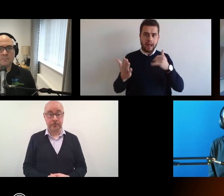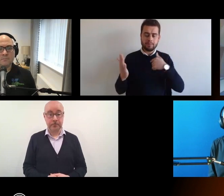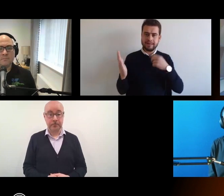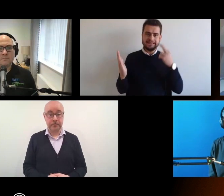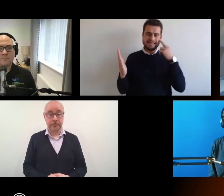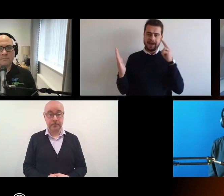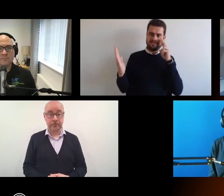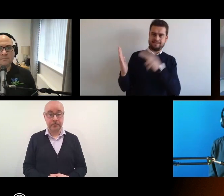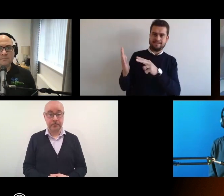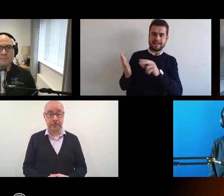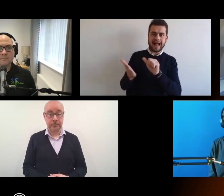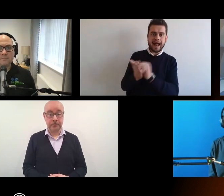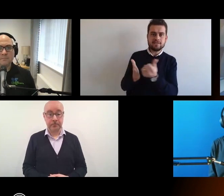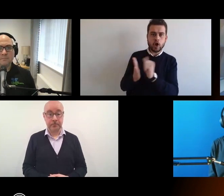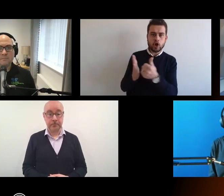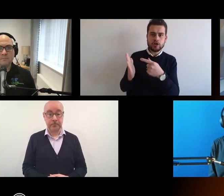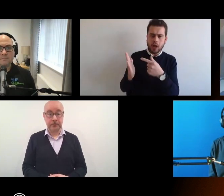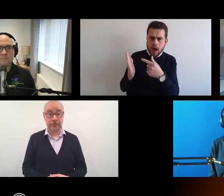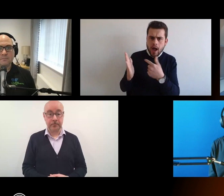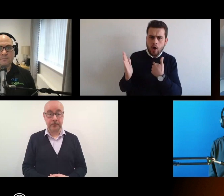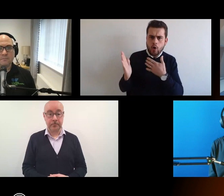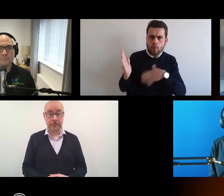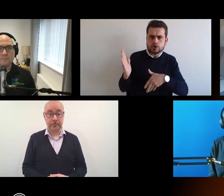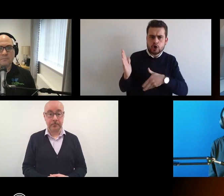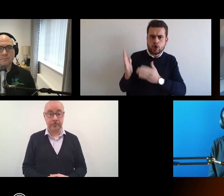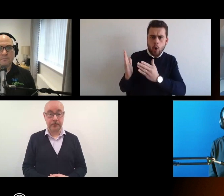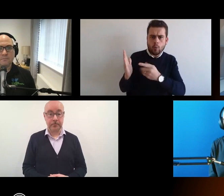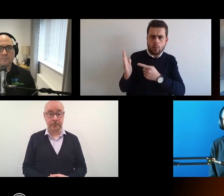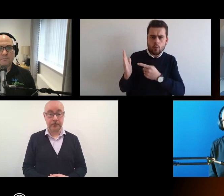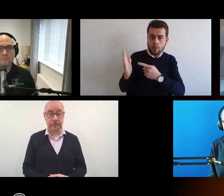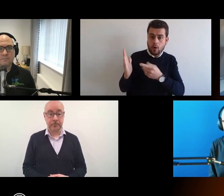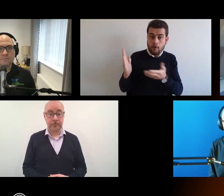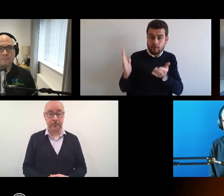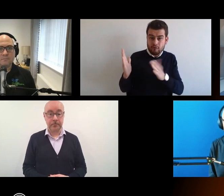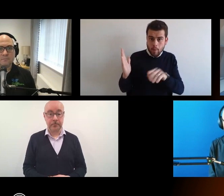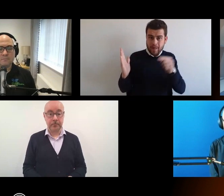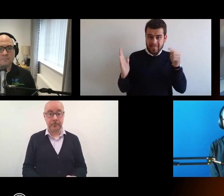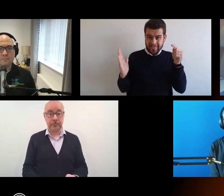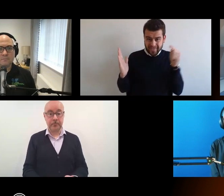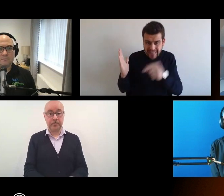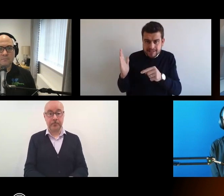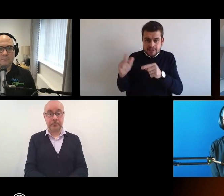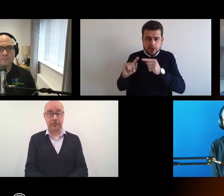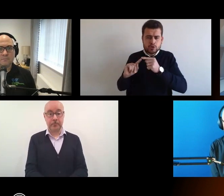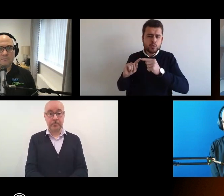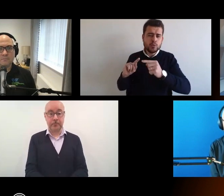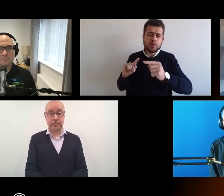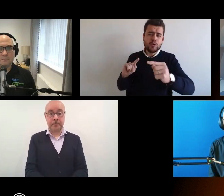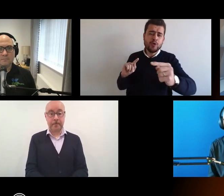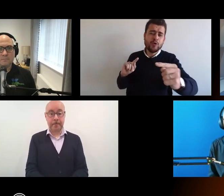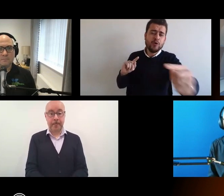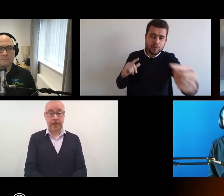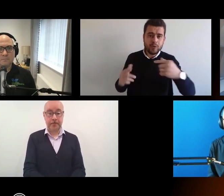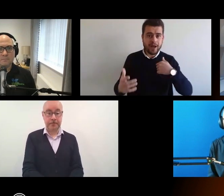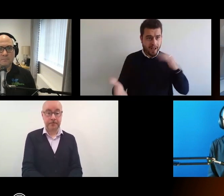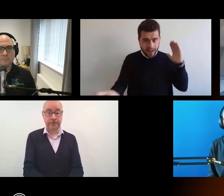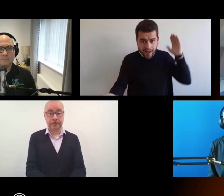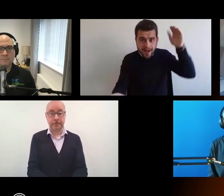think about your events journey. Think about from the point of an advert. A deaf person sees an